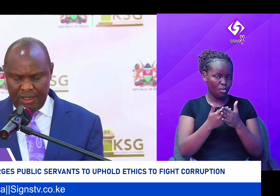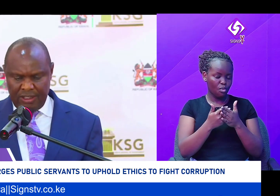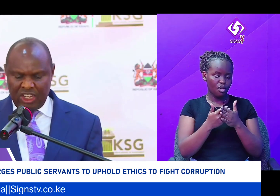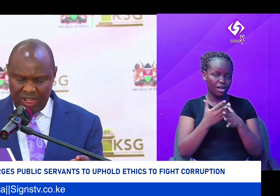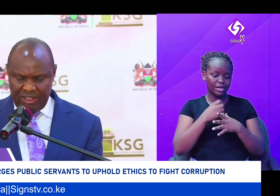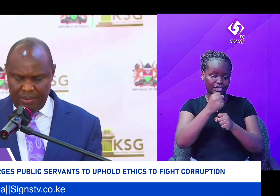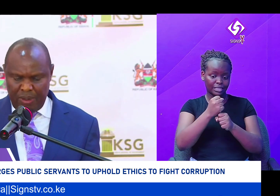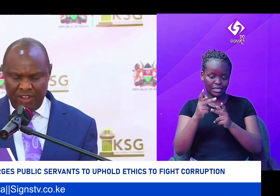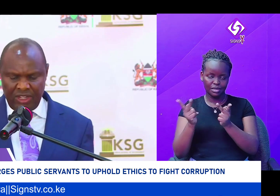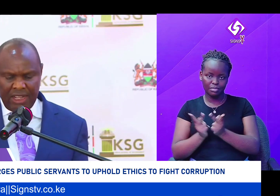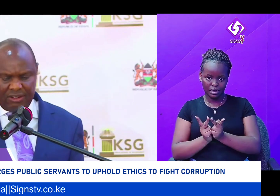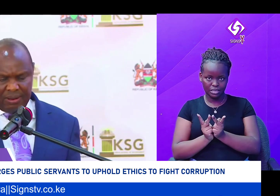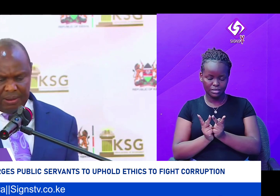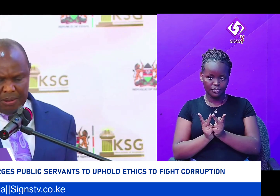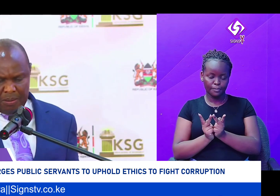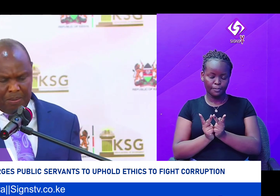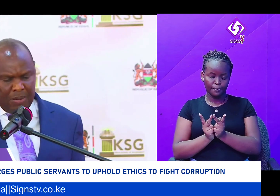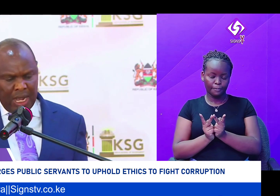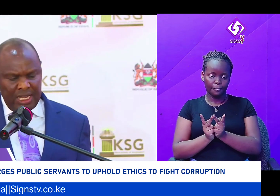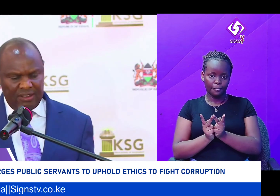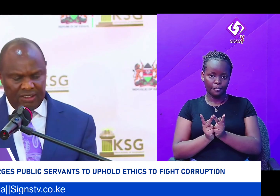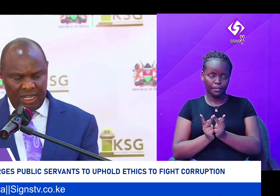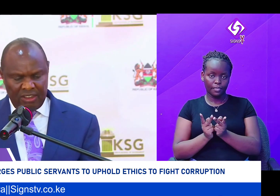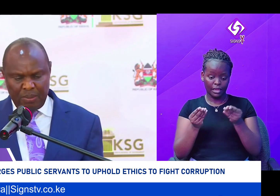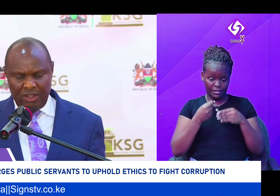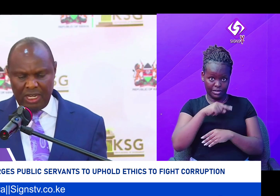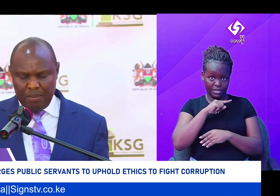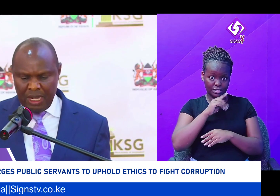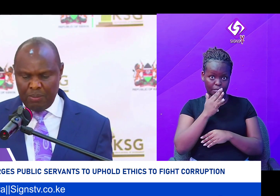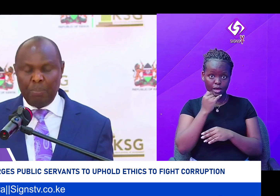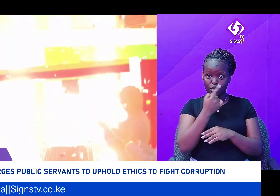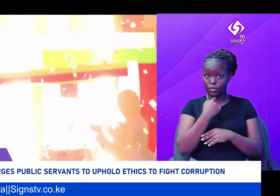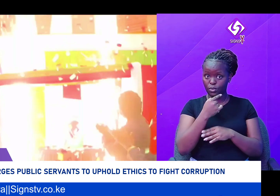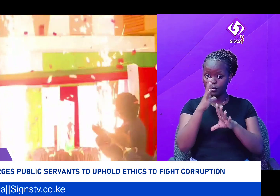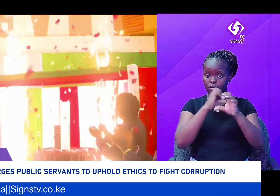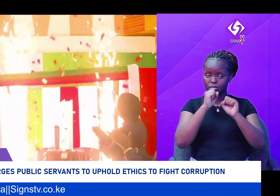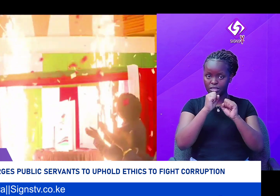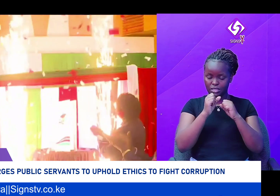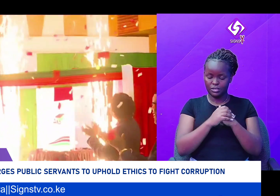the trust placed in us by His Excellency the President and by the public. Thank you very